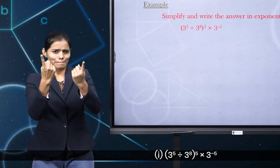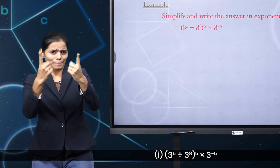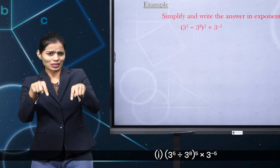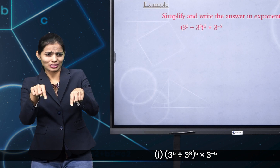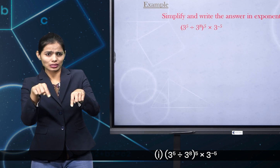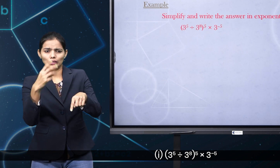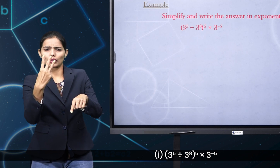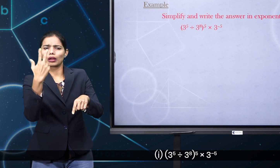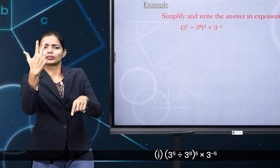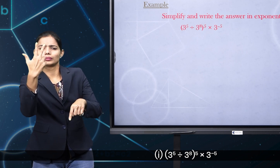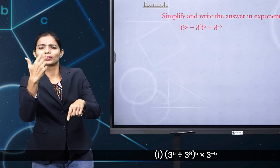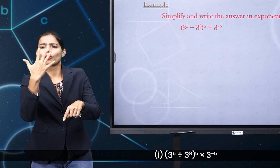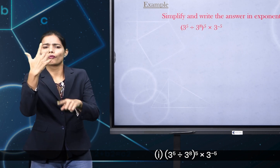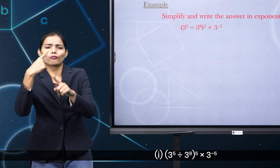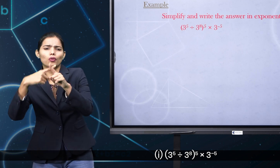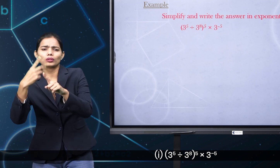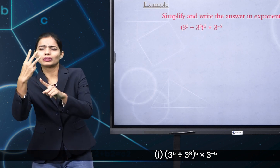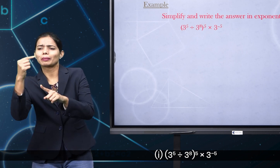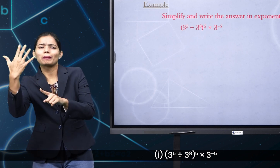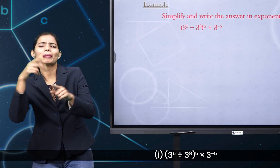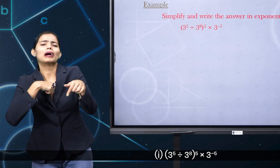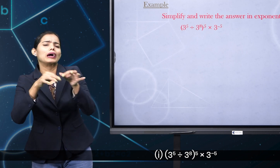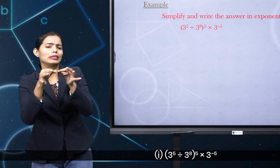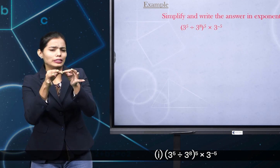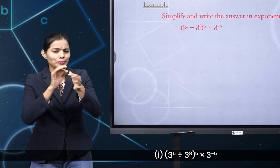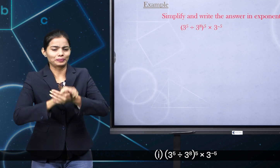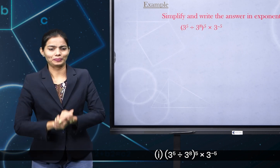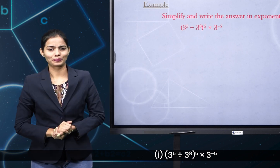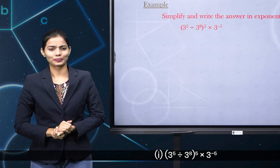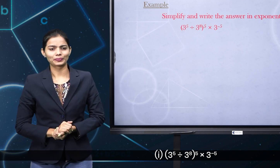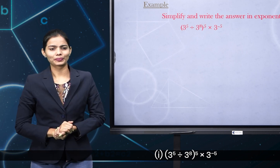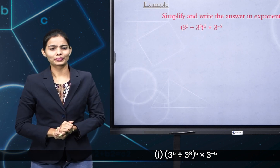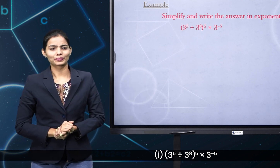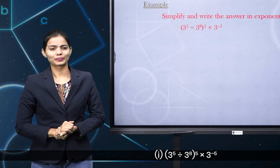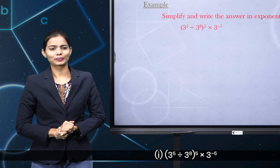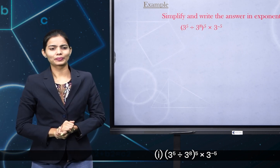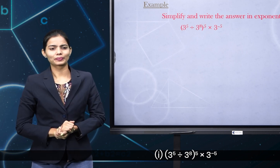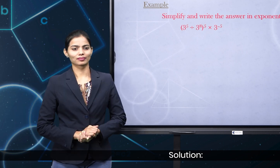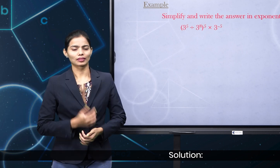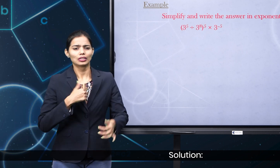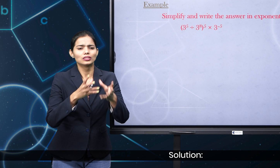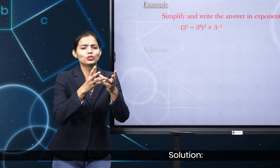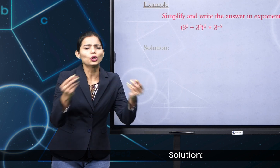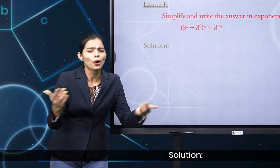3 power 5 divided by 3 power 8 whole power 5 into 3 power minus 5.